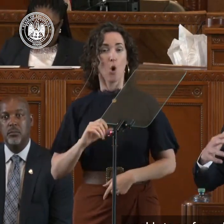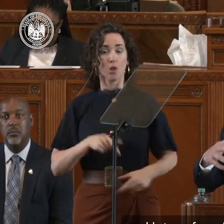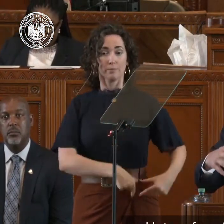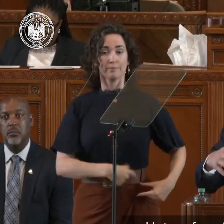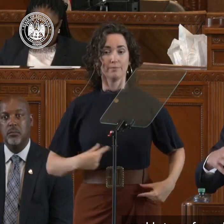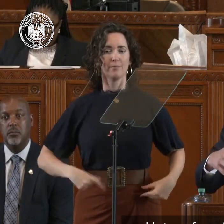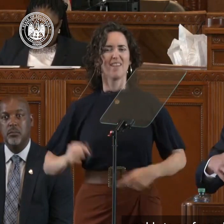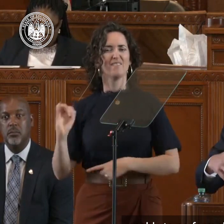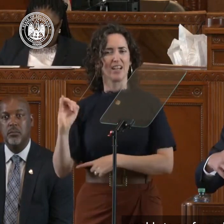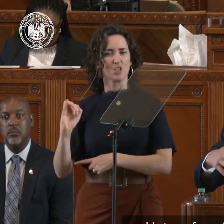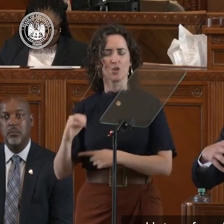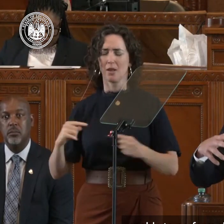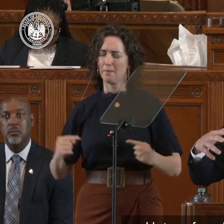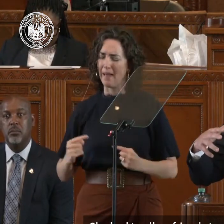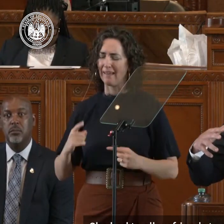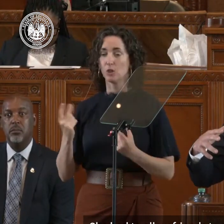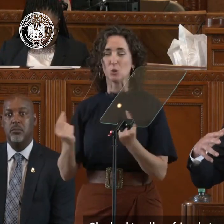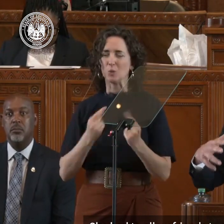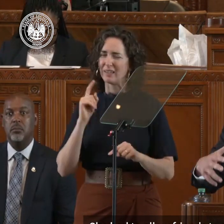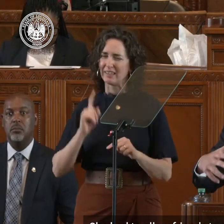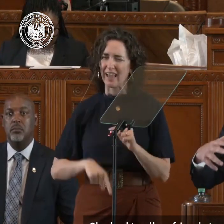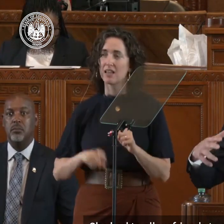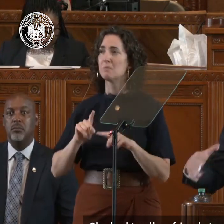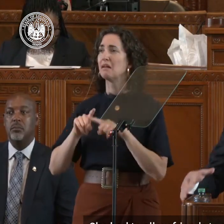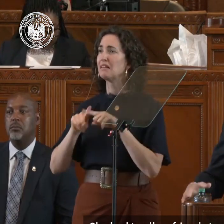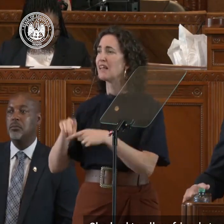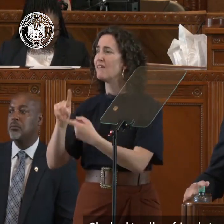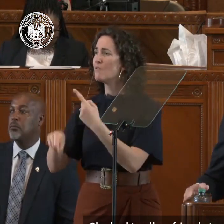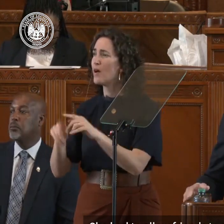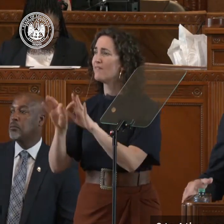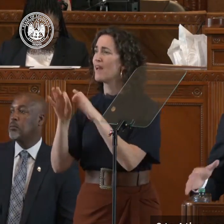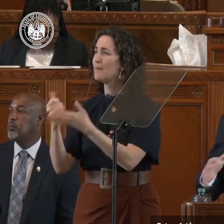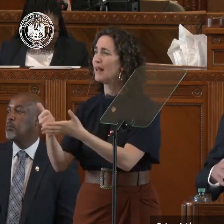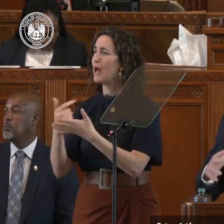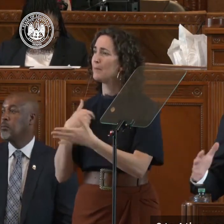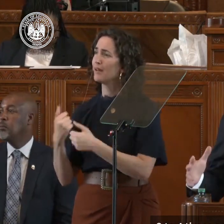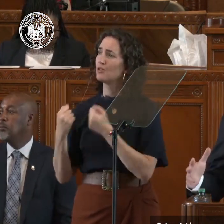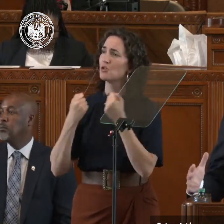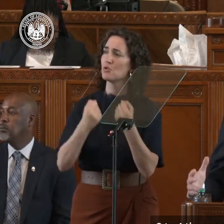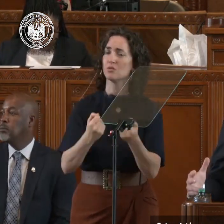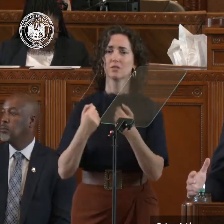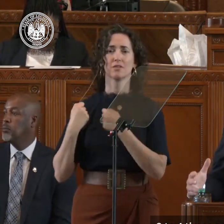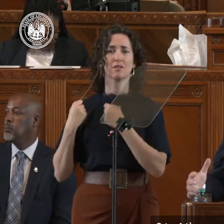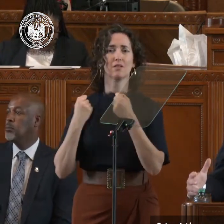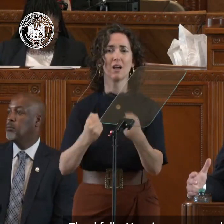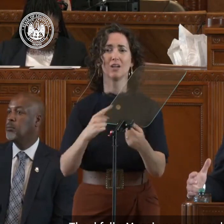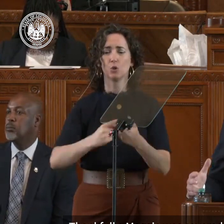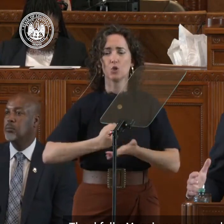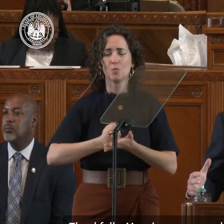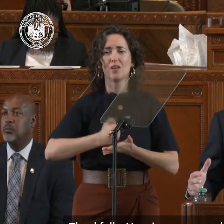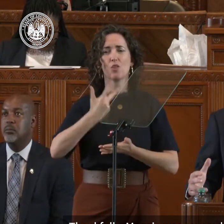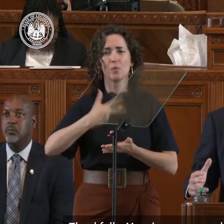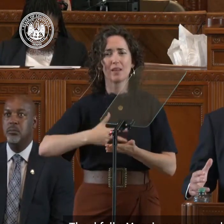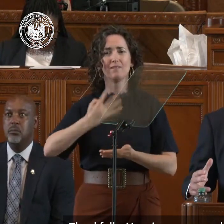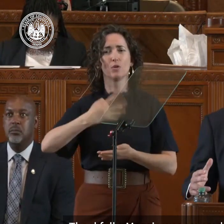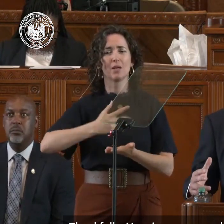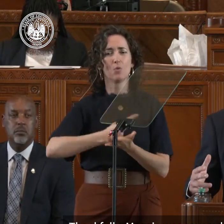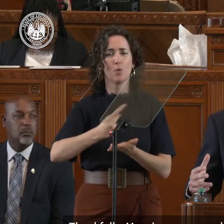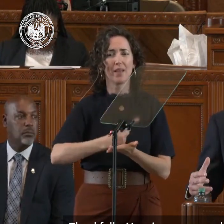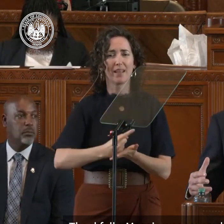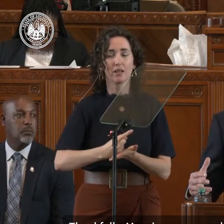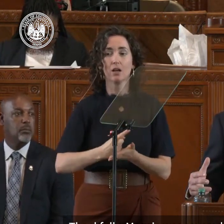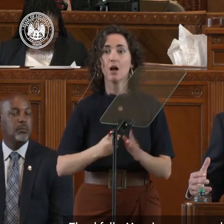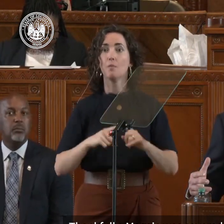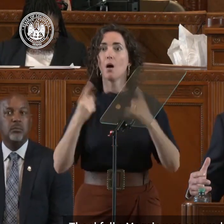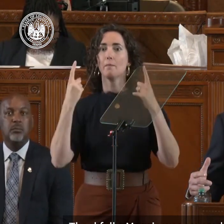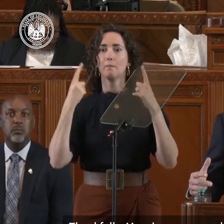unable to perform simple tasks. She had to rely on friends to get her to treatment 3 to 4 times a week. Thankfully, Maggie was covered